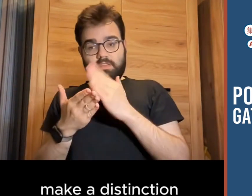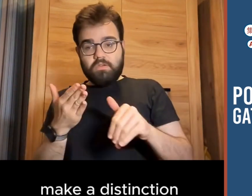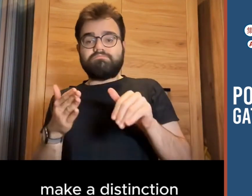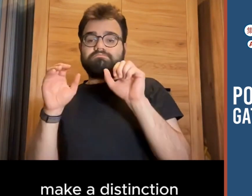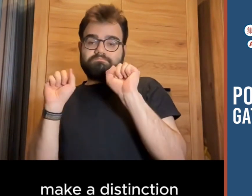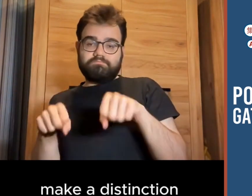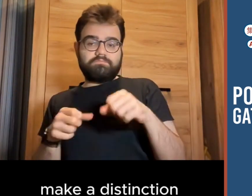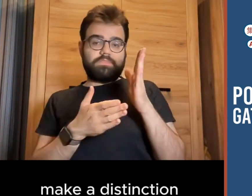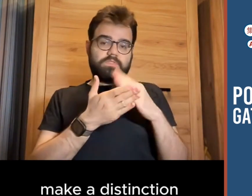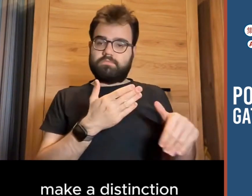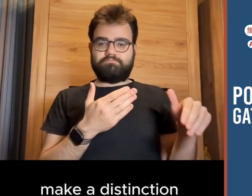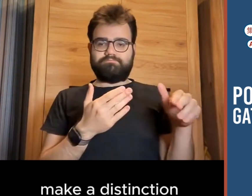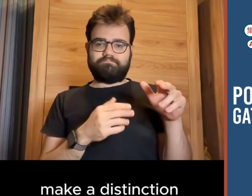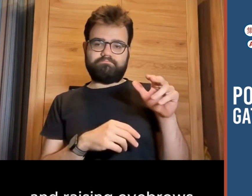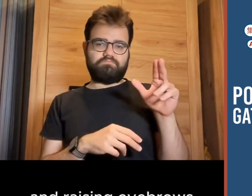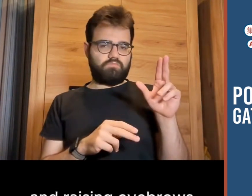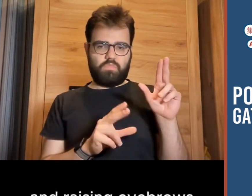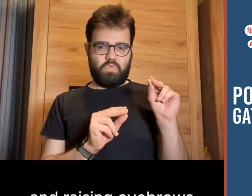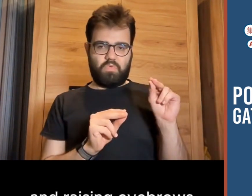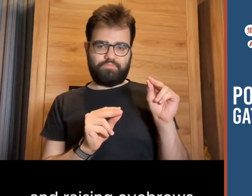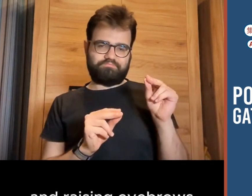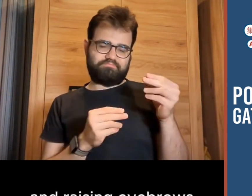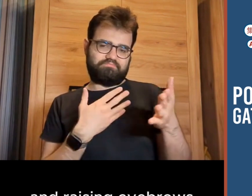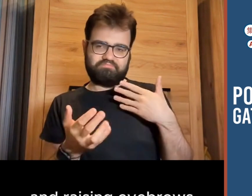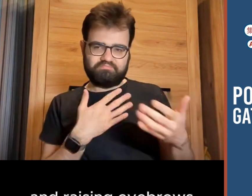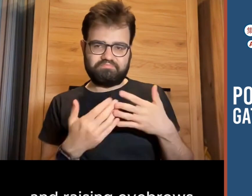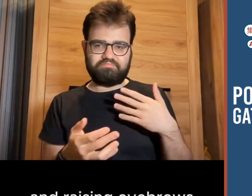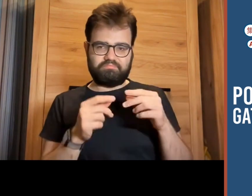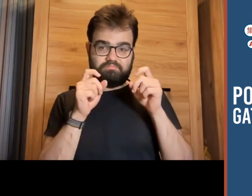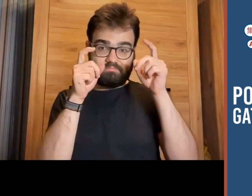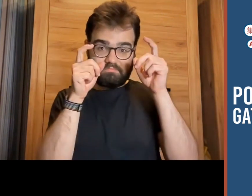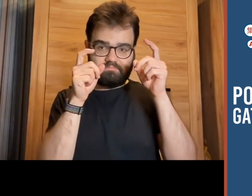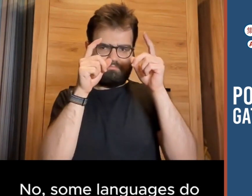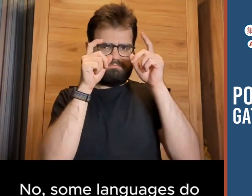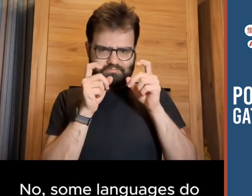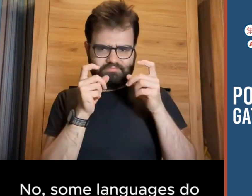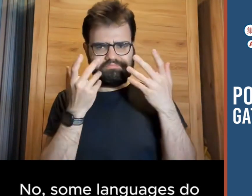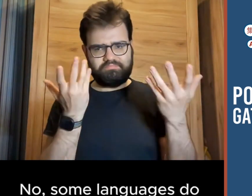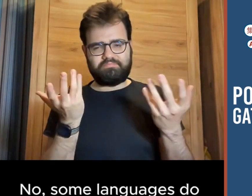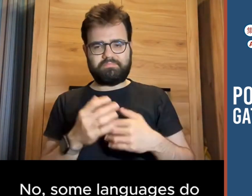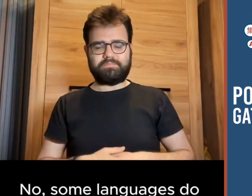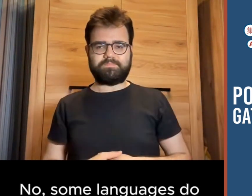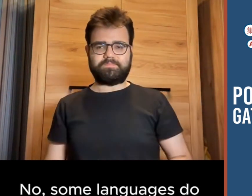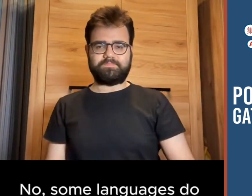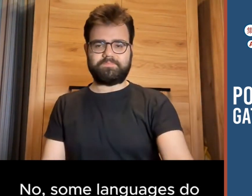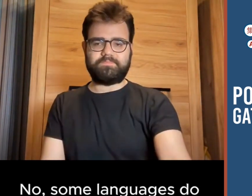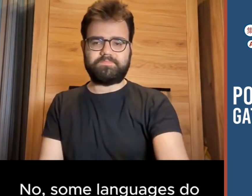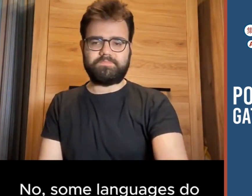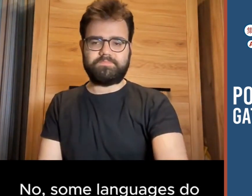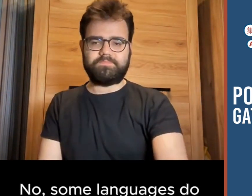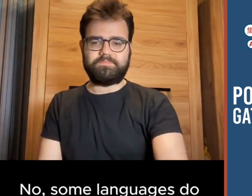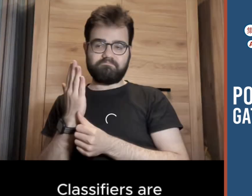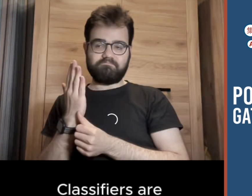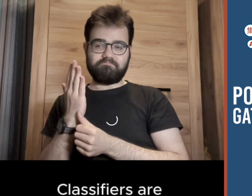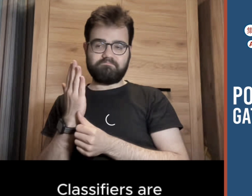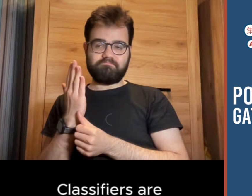eyebrows. But the non-manual markers of questions tend to be quite similar to